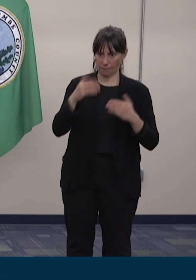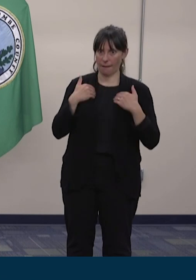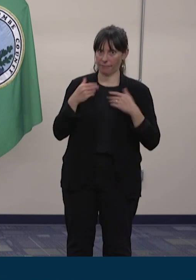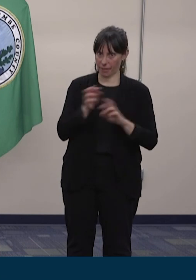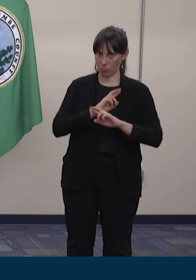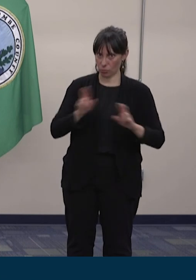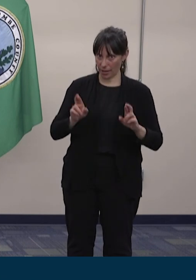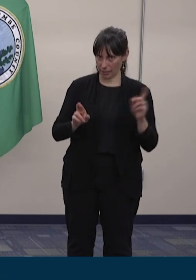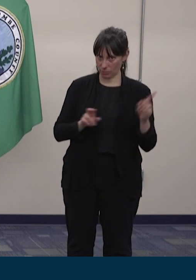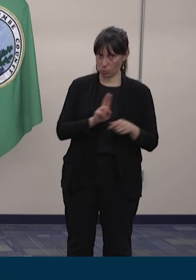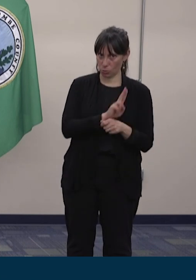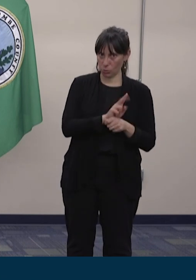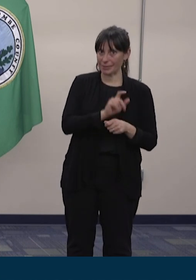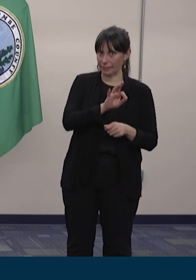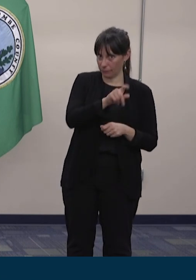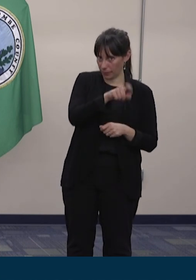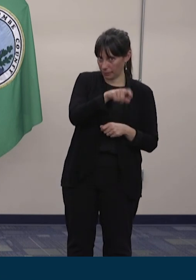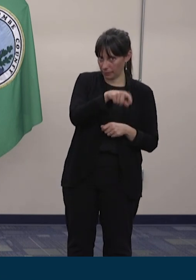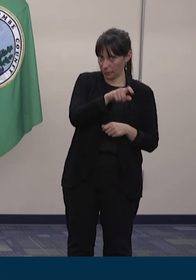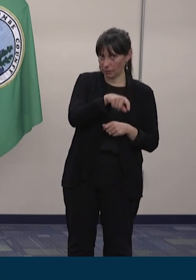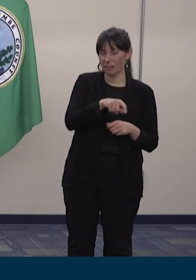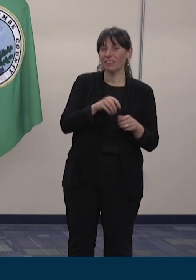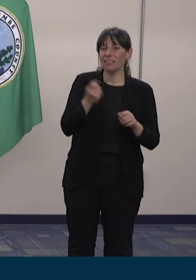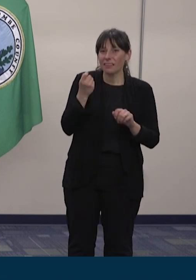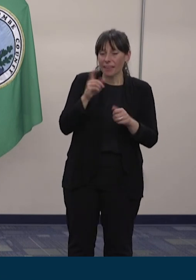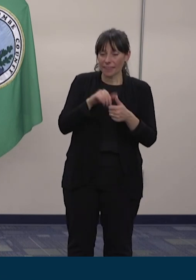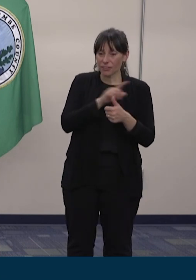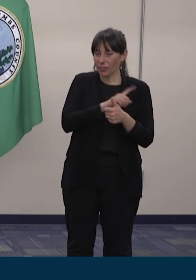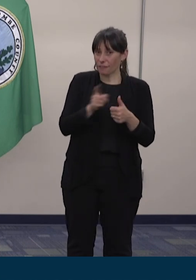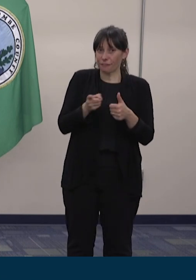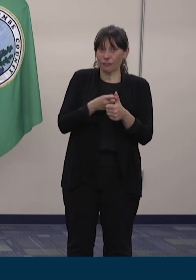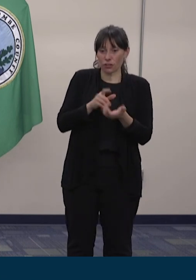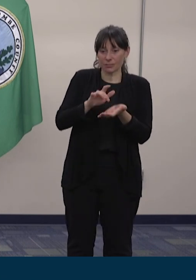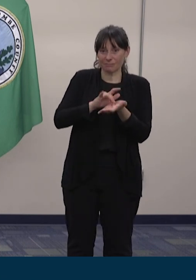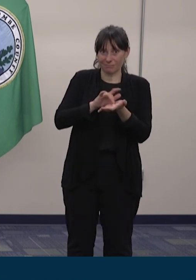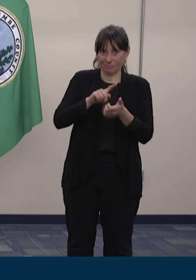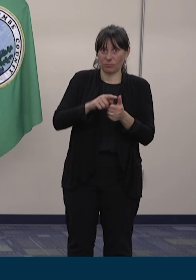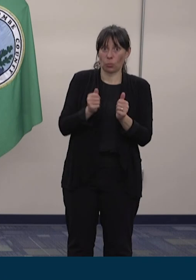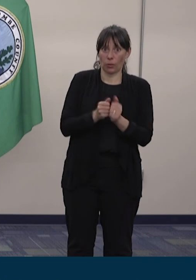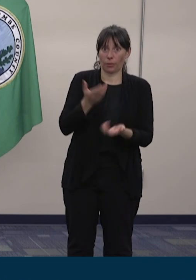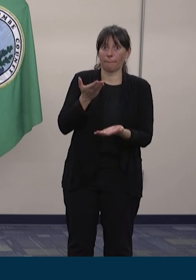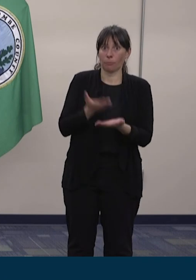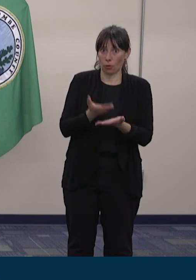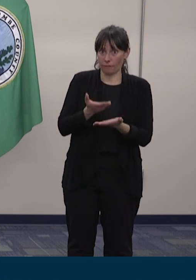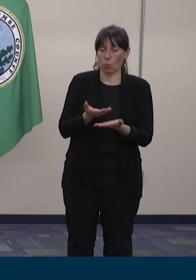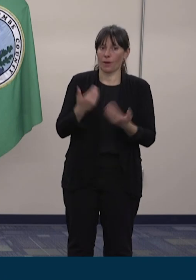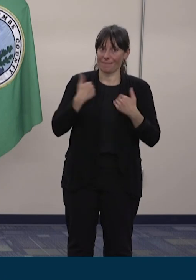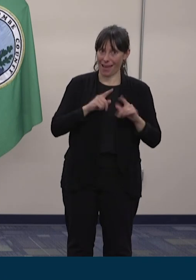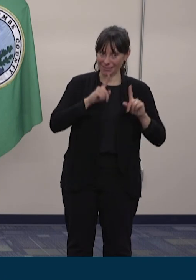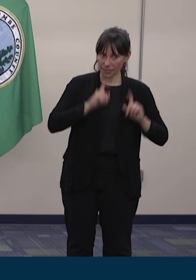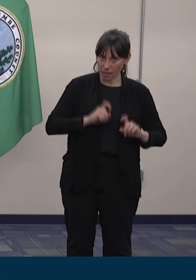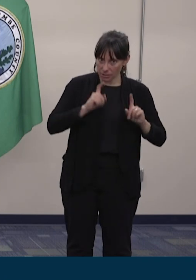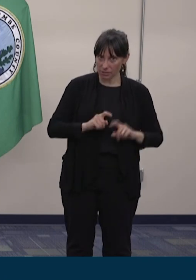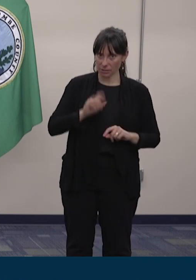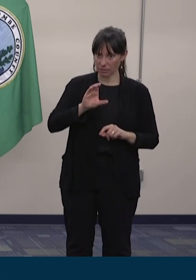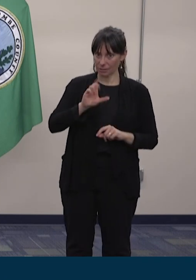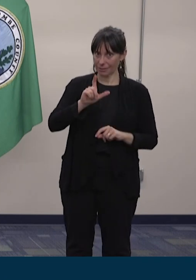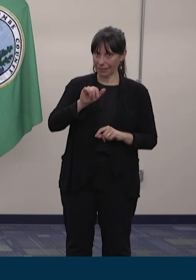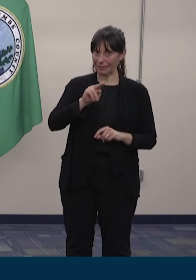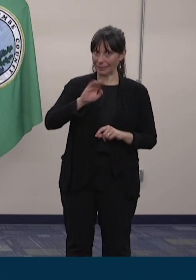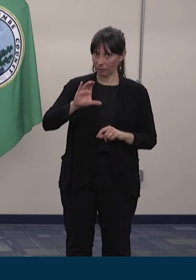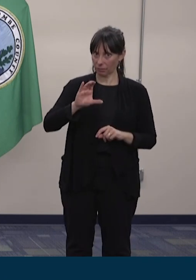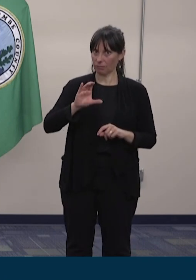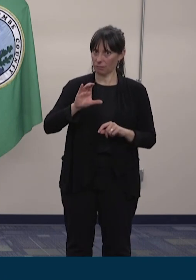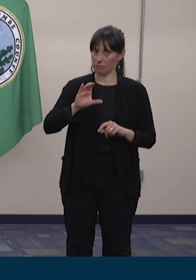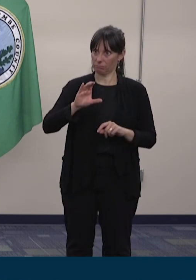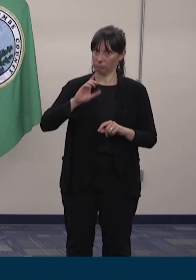estamos this is enfatizando the first treatment that we've seen that has proven in a que clinical hemos trial to have a mejorado. benefit, it is by no